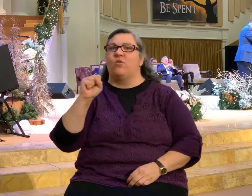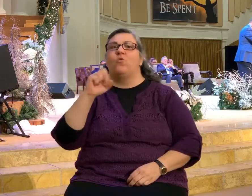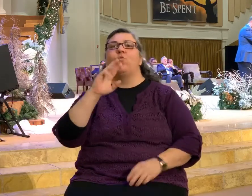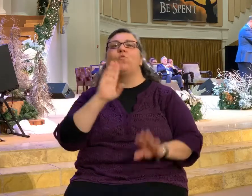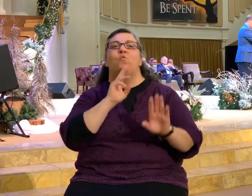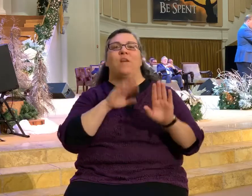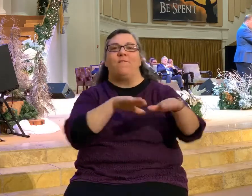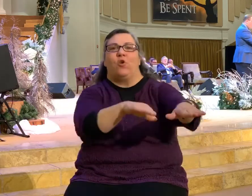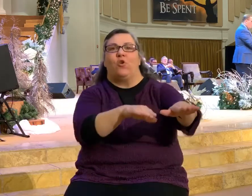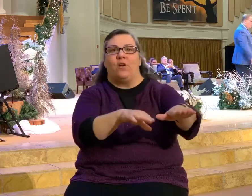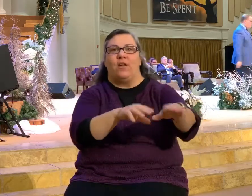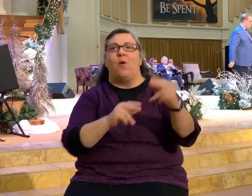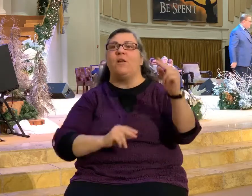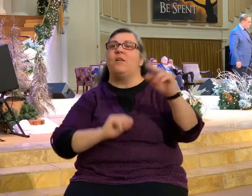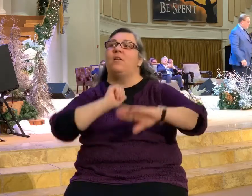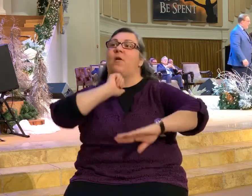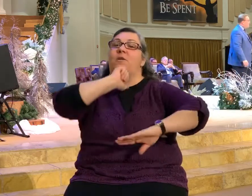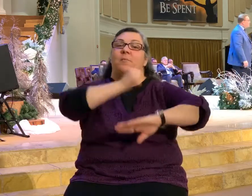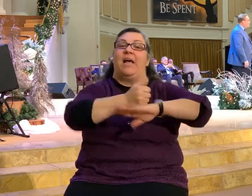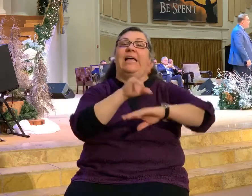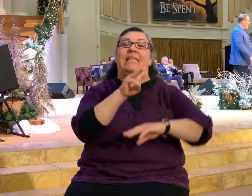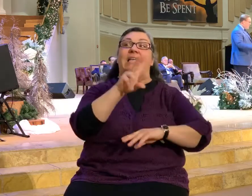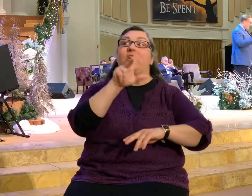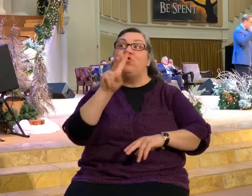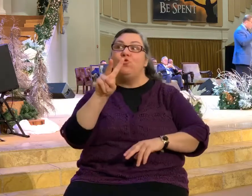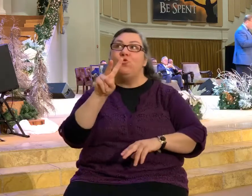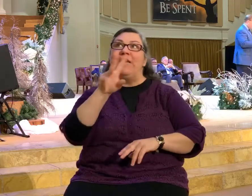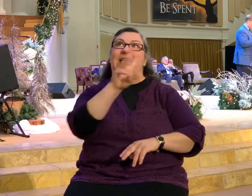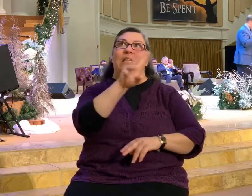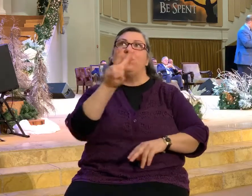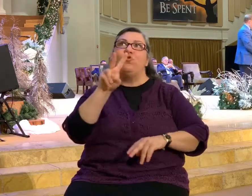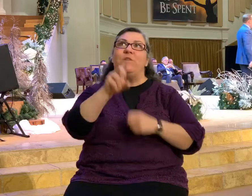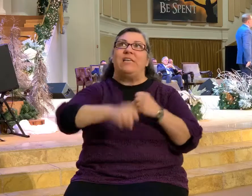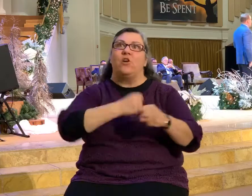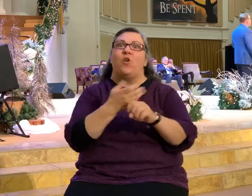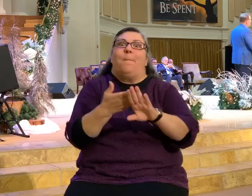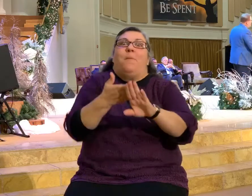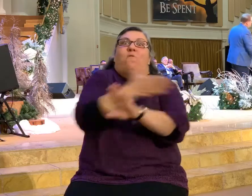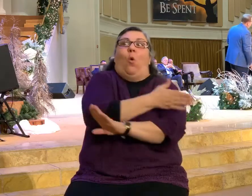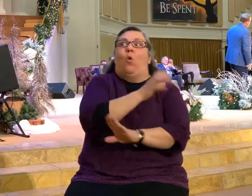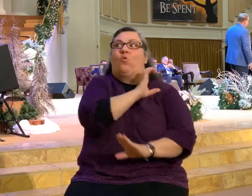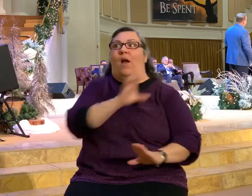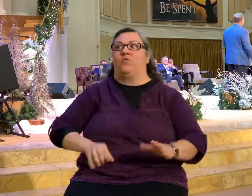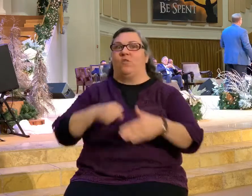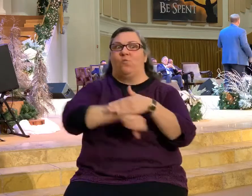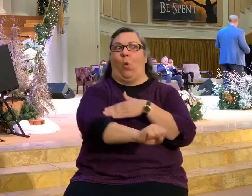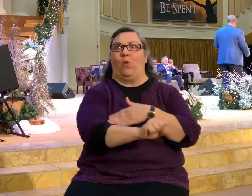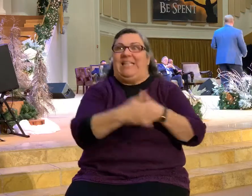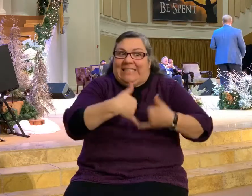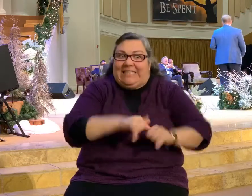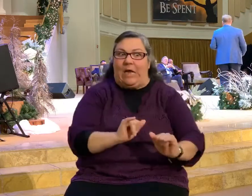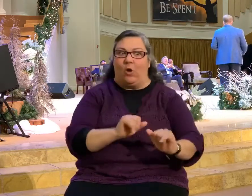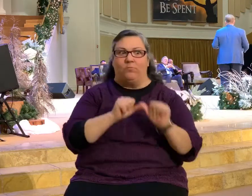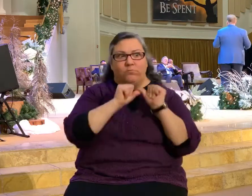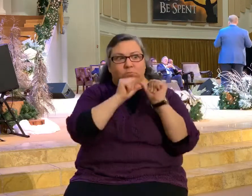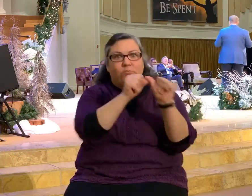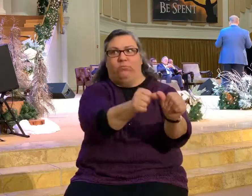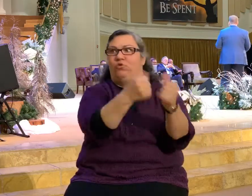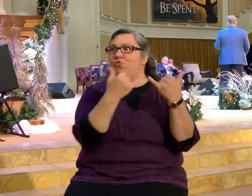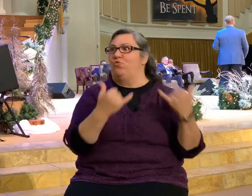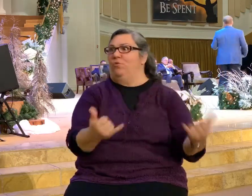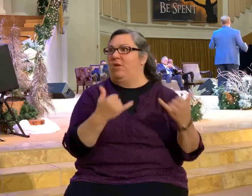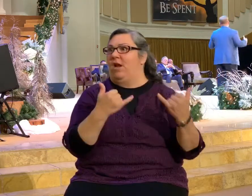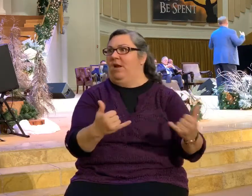years before the birth of Jesus Christ, and it is still standing. This shows you the power of